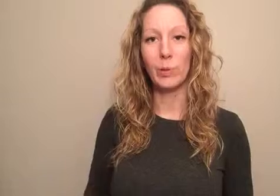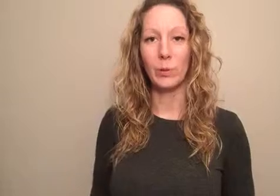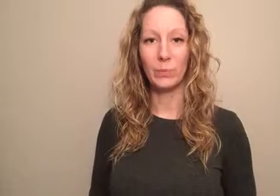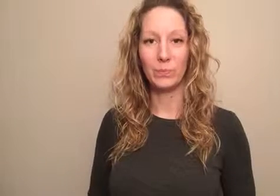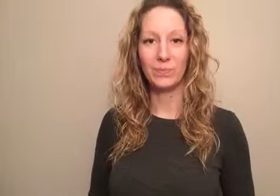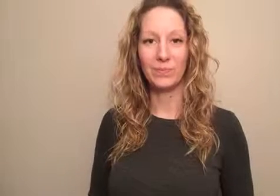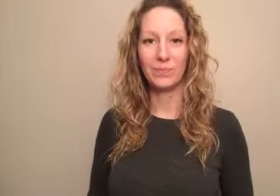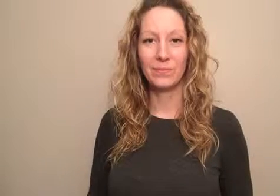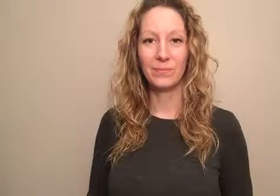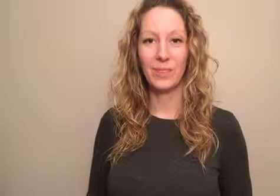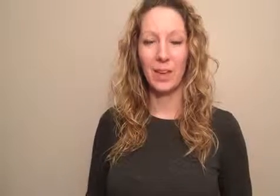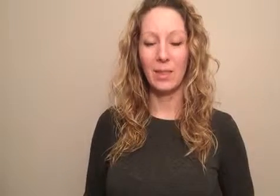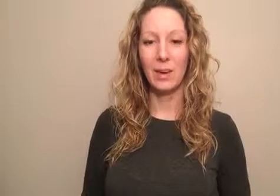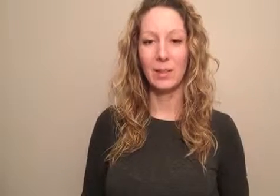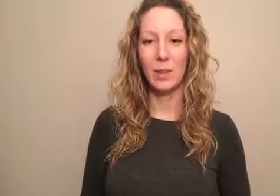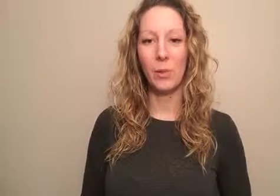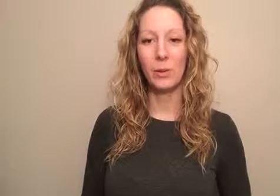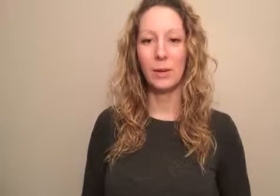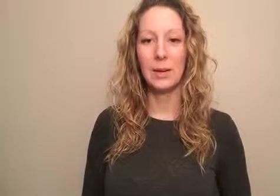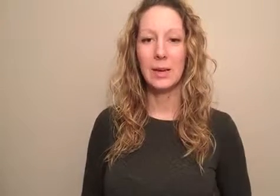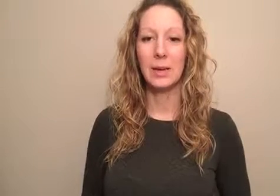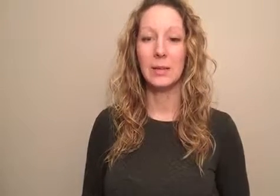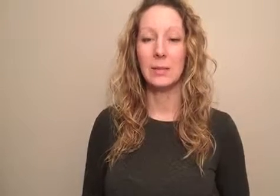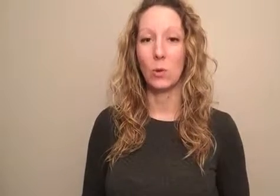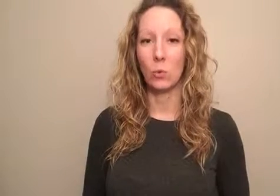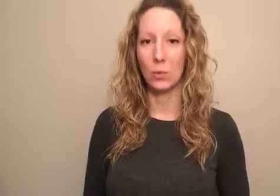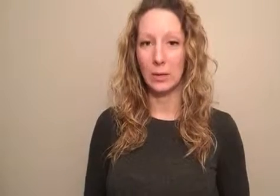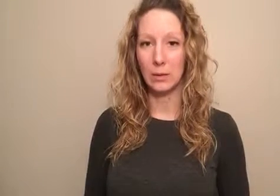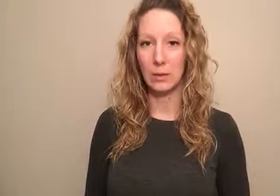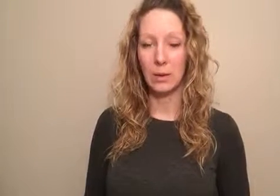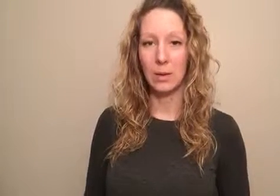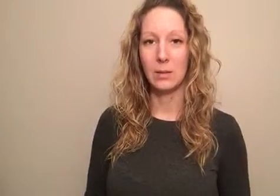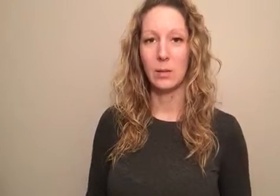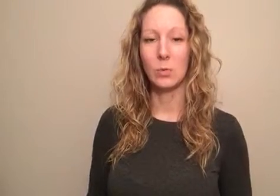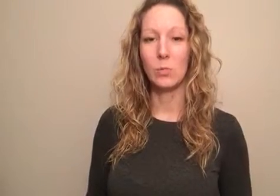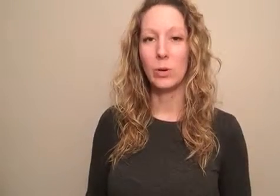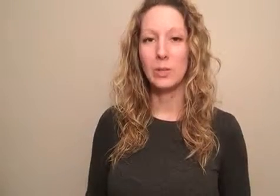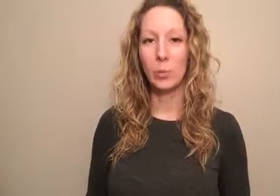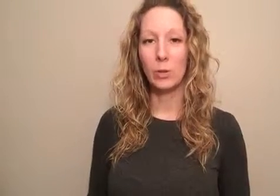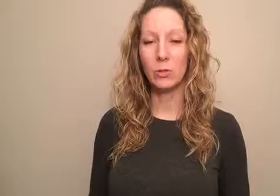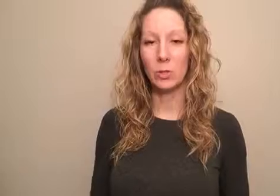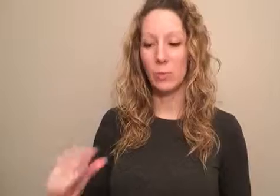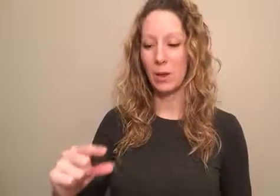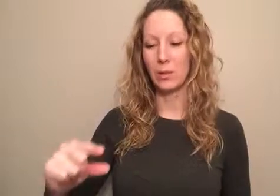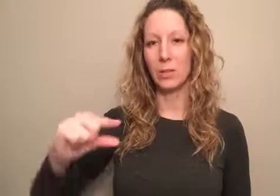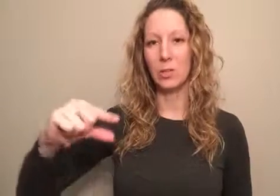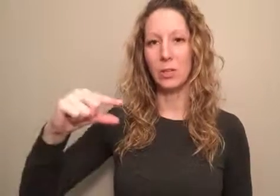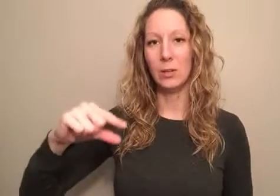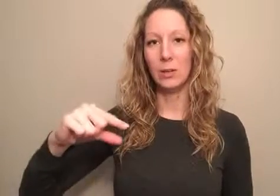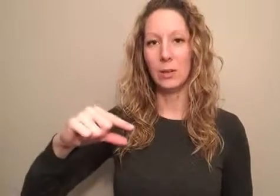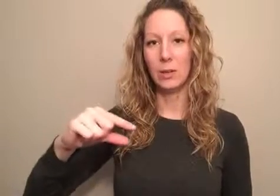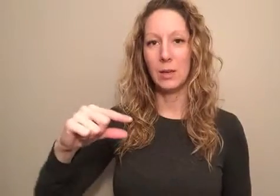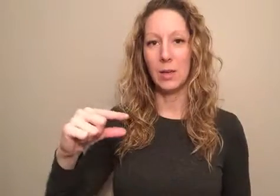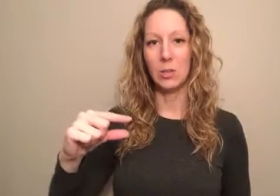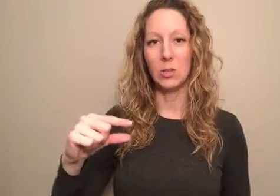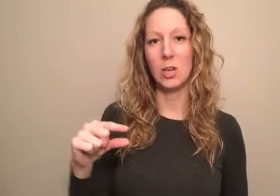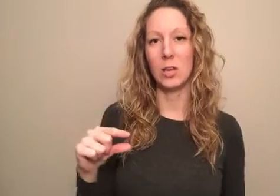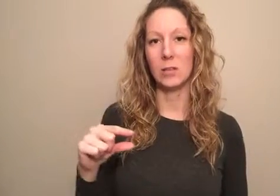blue. Okay, the next color is green. So this one's pretty similar. So you make the G and you just shake it